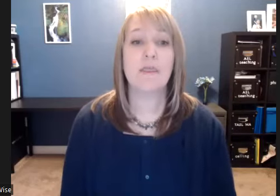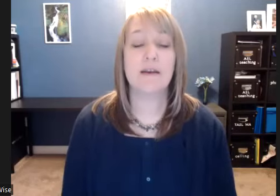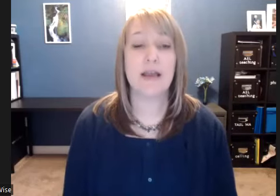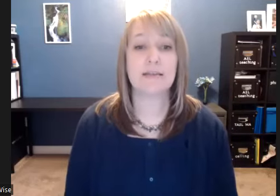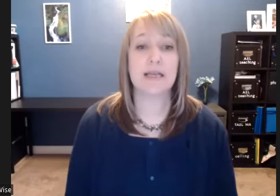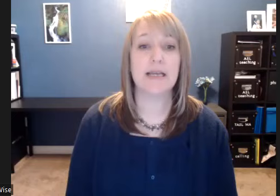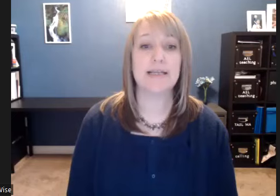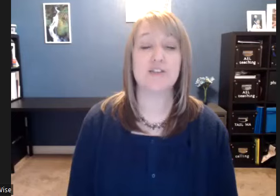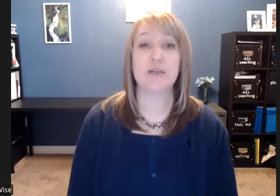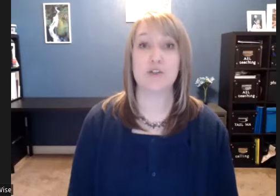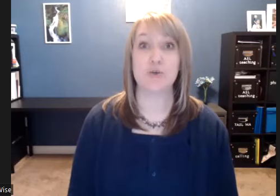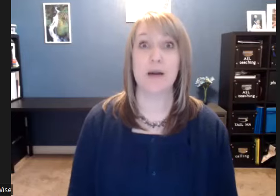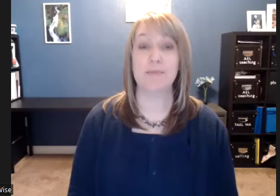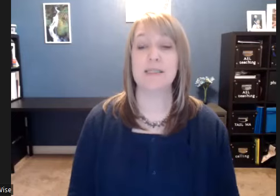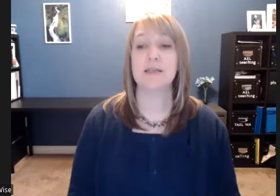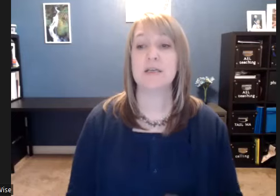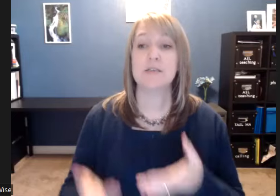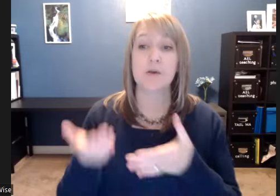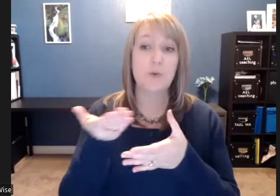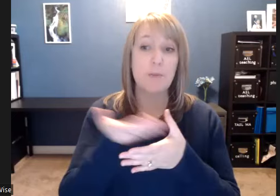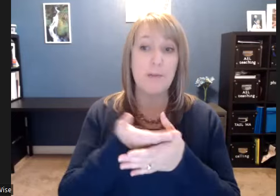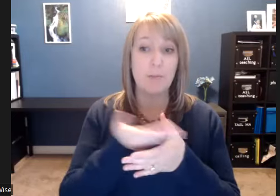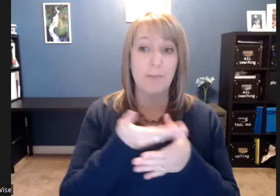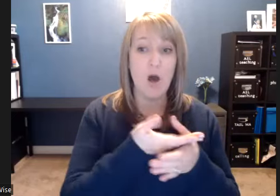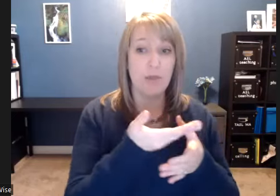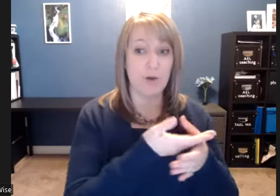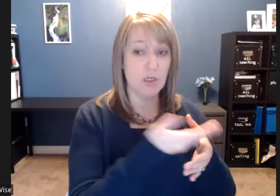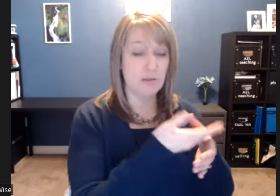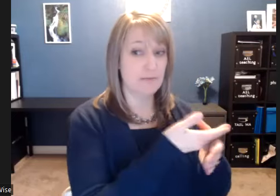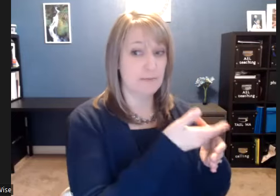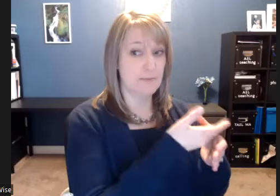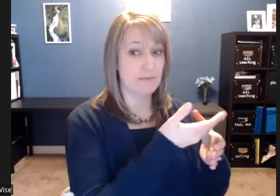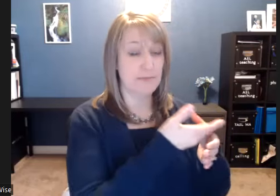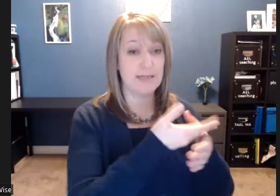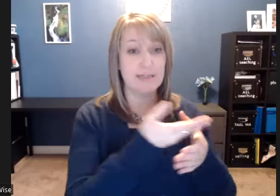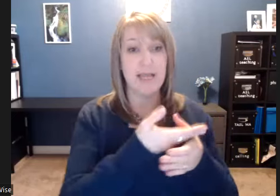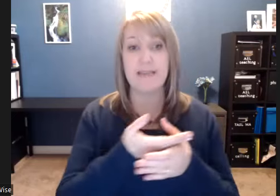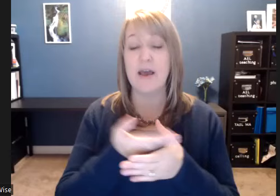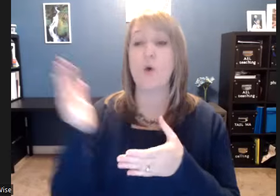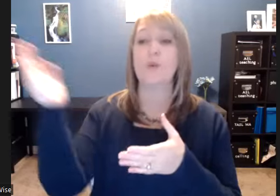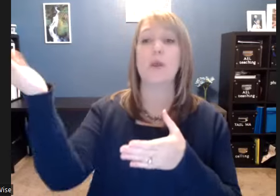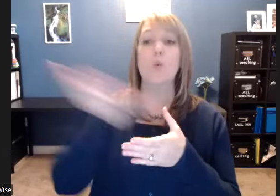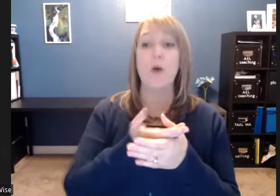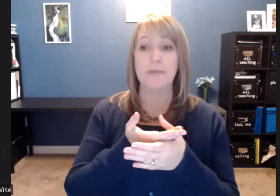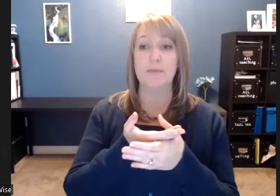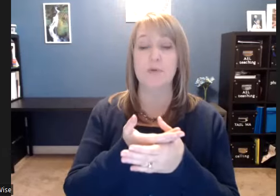The next sign is to interrupt. So if you remember bother, it's like that, only one big